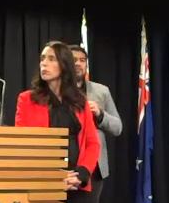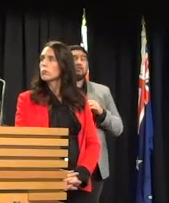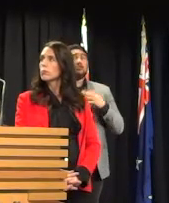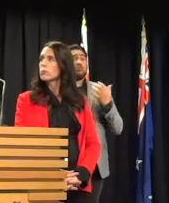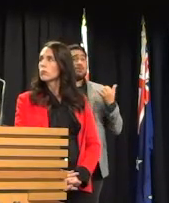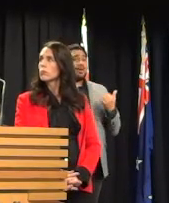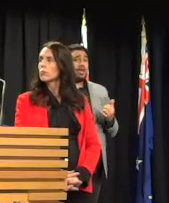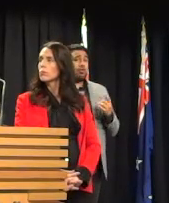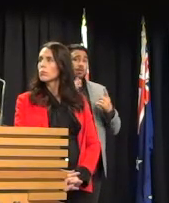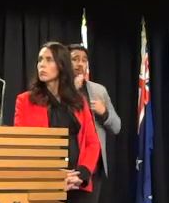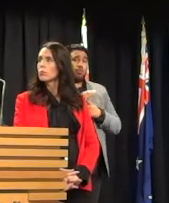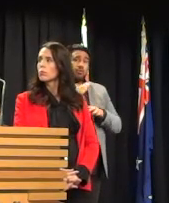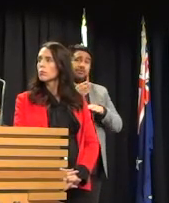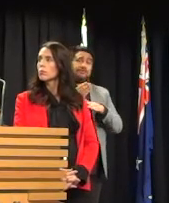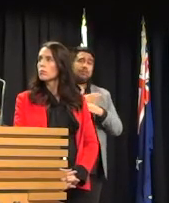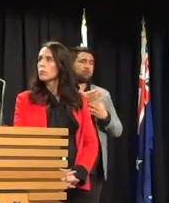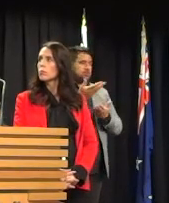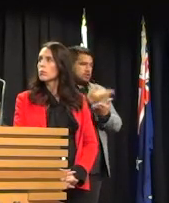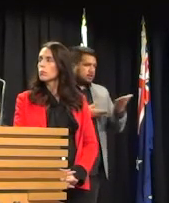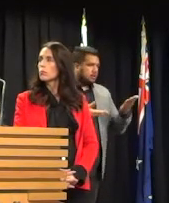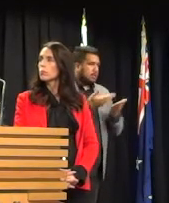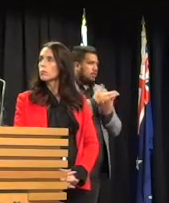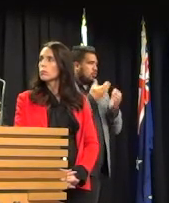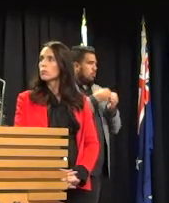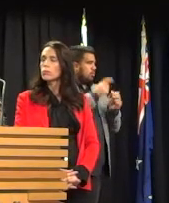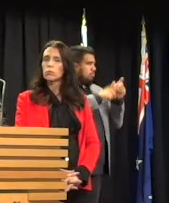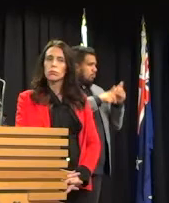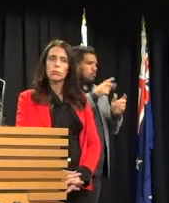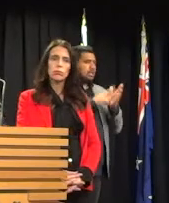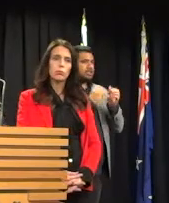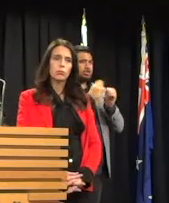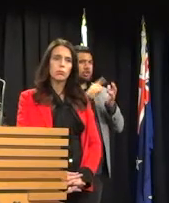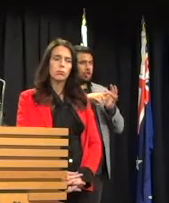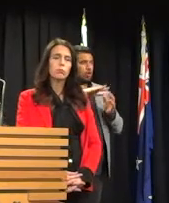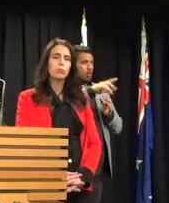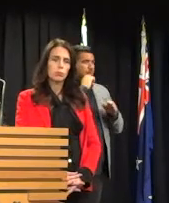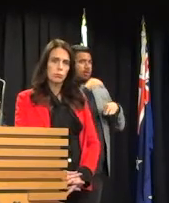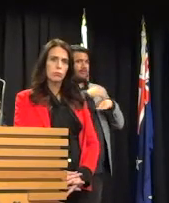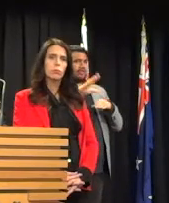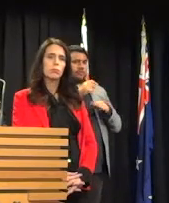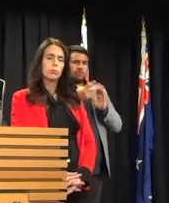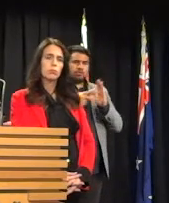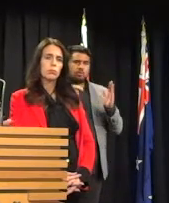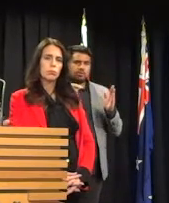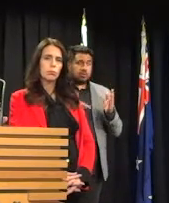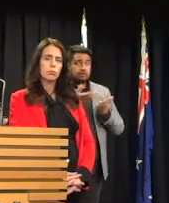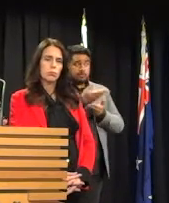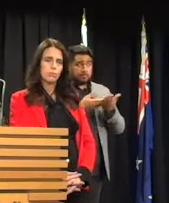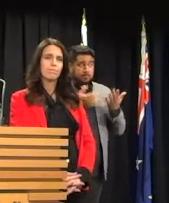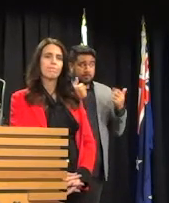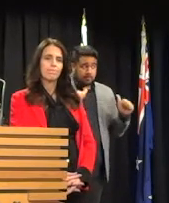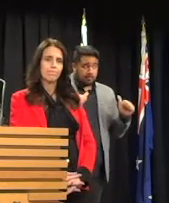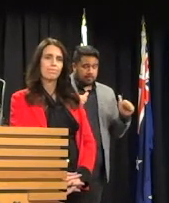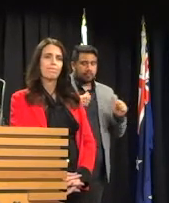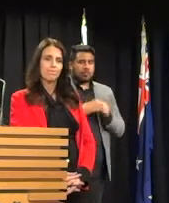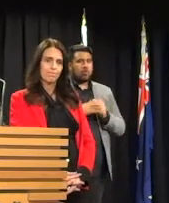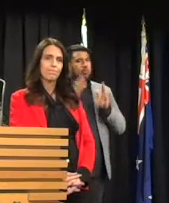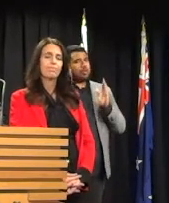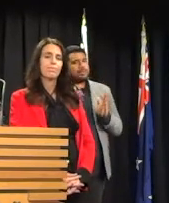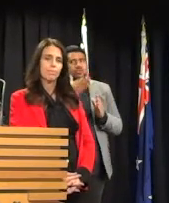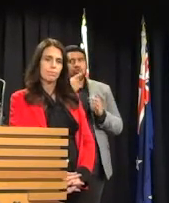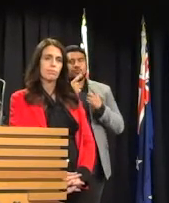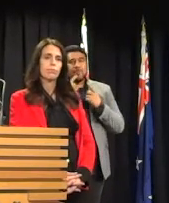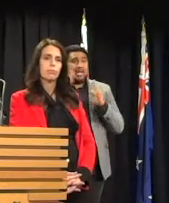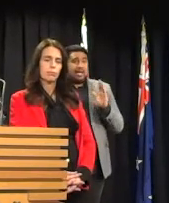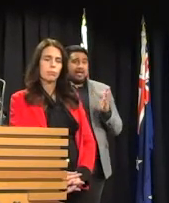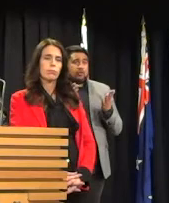have a discussion with the public, with the NGOs, with all of those affected on how we use information. There's no avoiding using information. We need to use